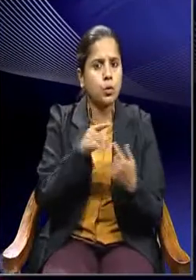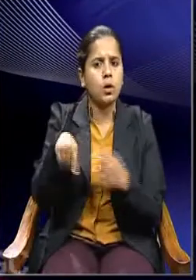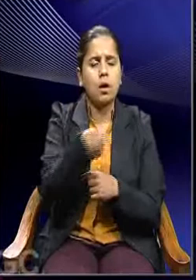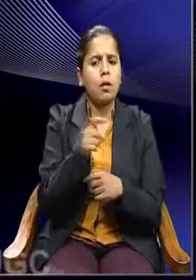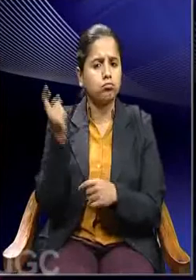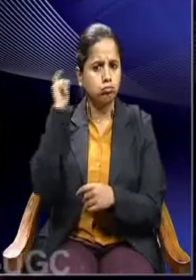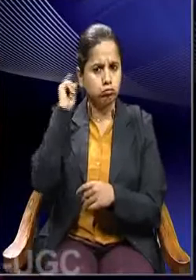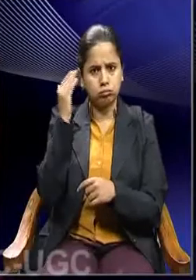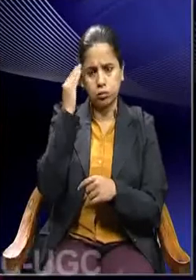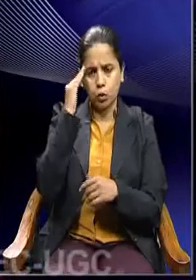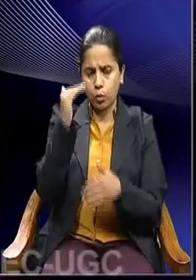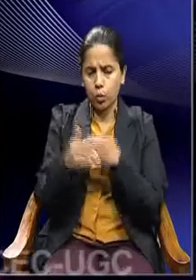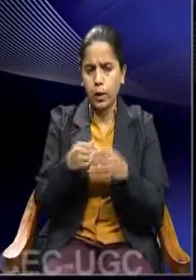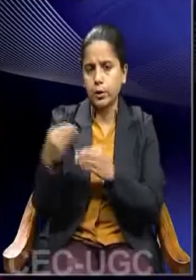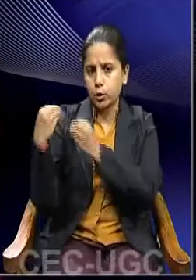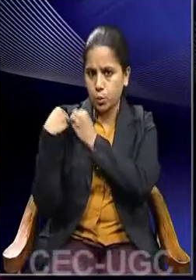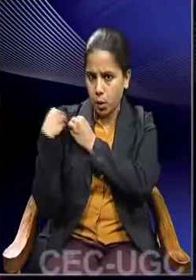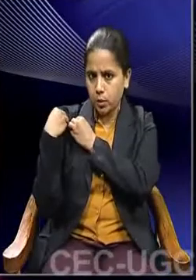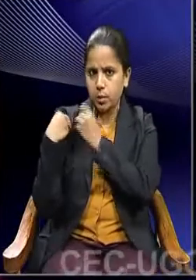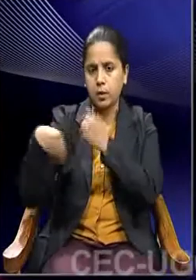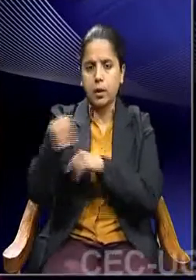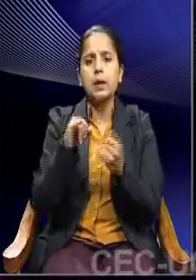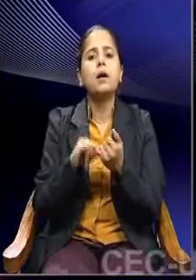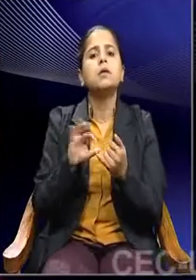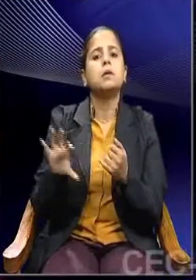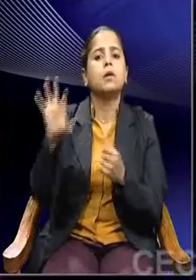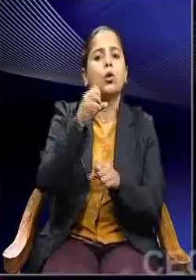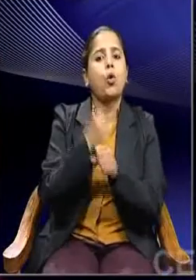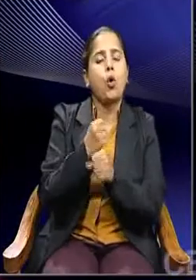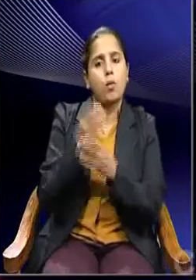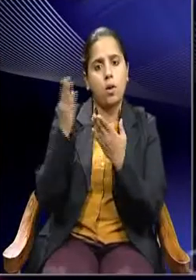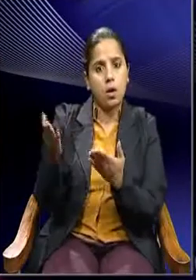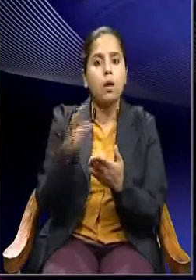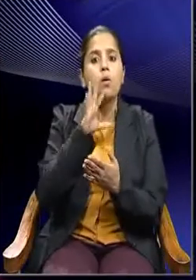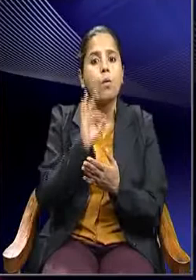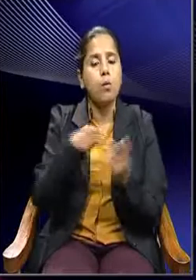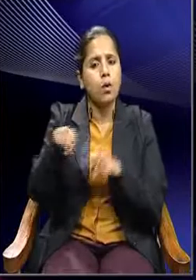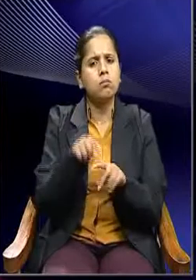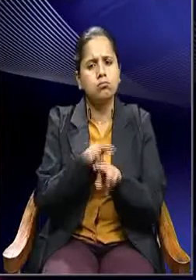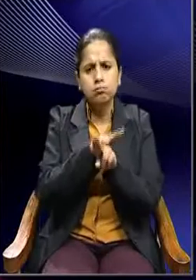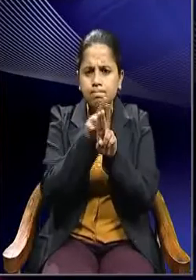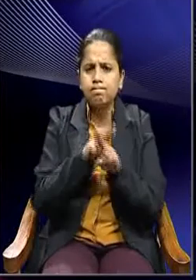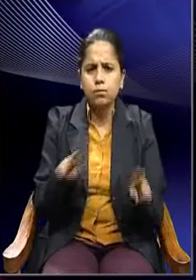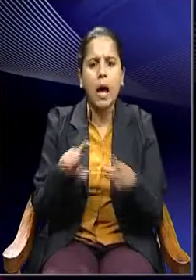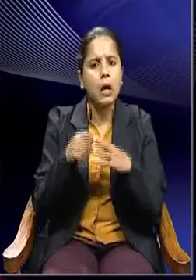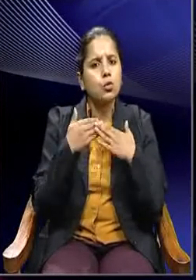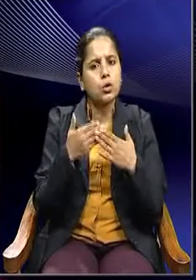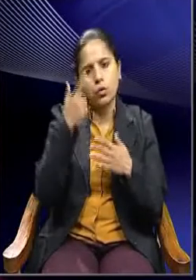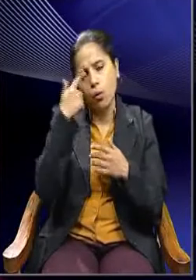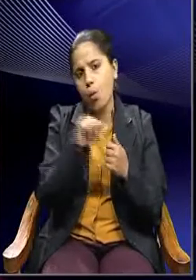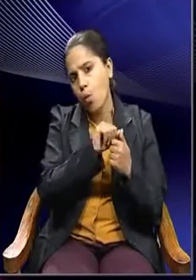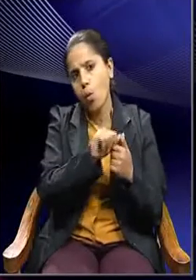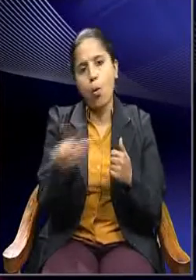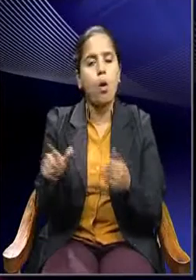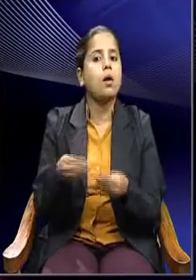conscious of the responsibility of the states for the provision of proper education for all. And to